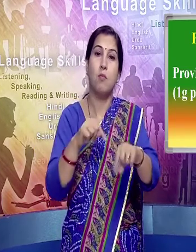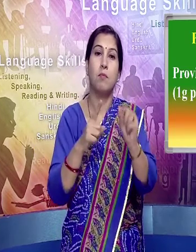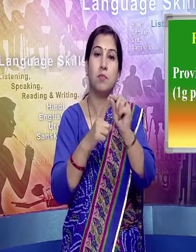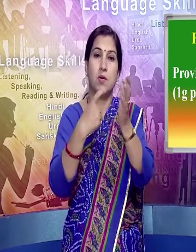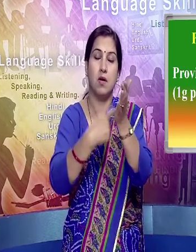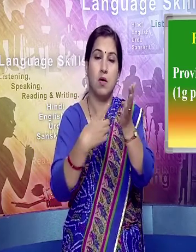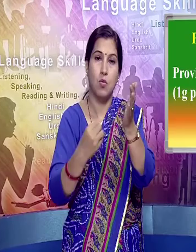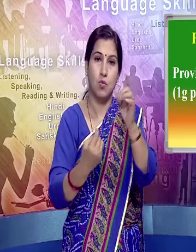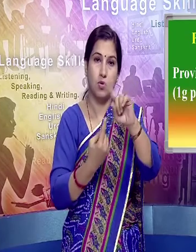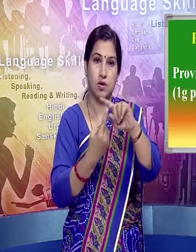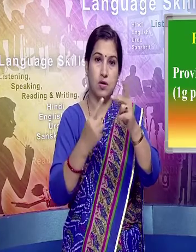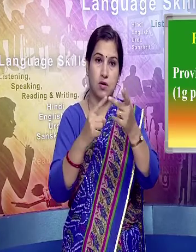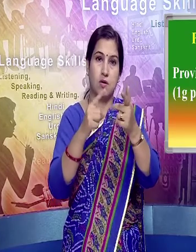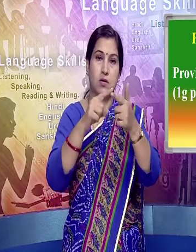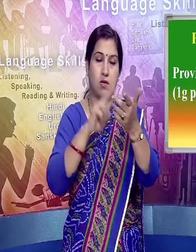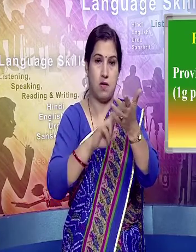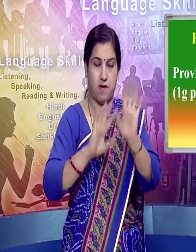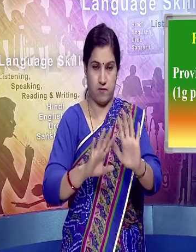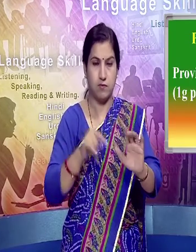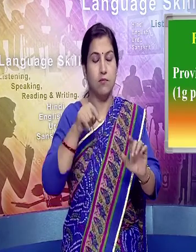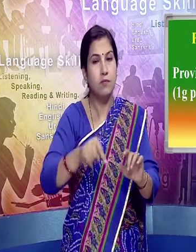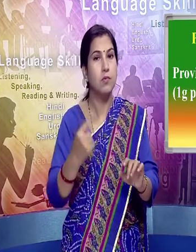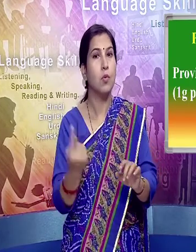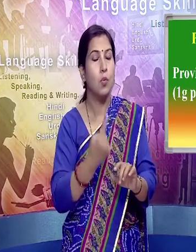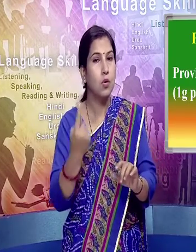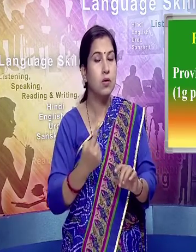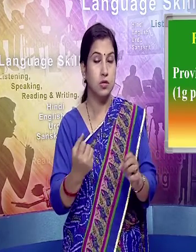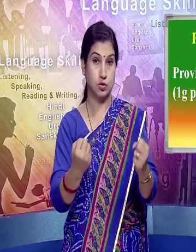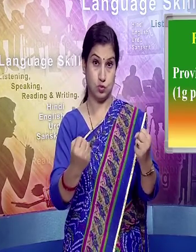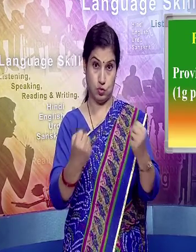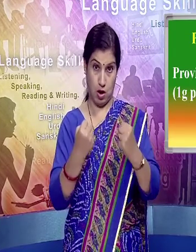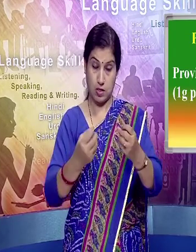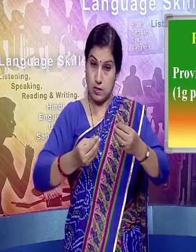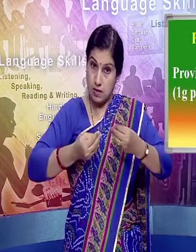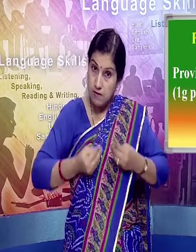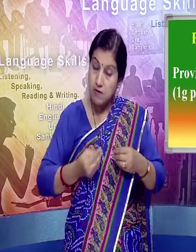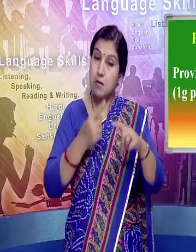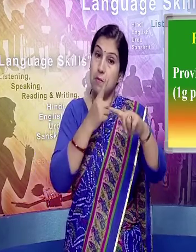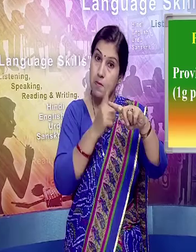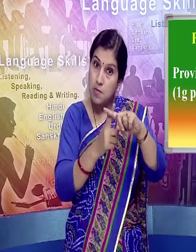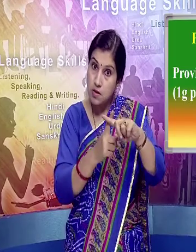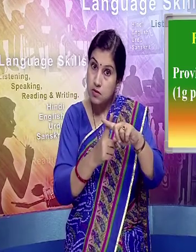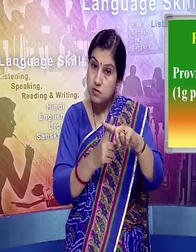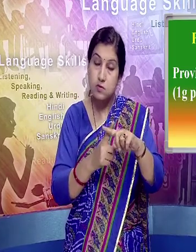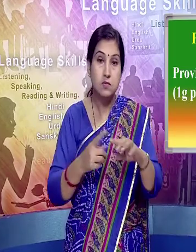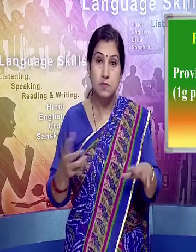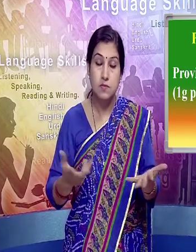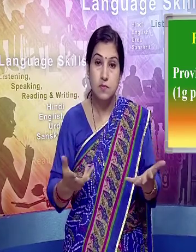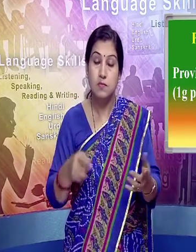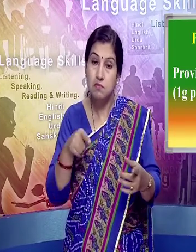Proteins are the one which not only gives the strength to the body, but it gives the